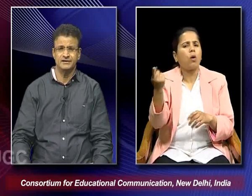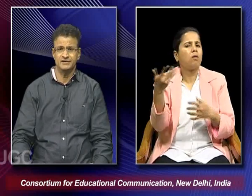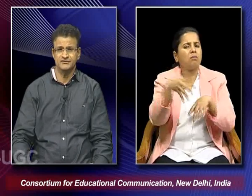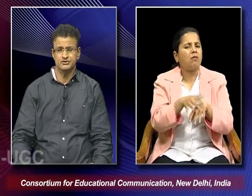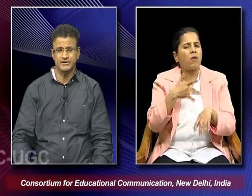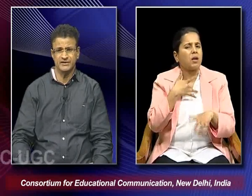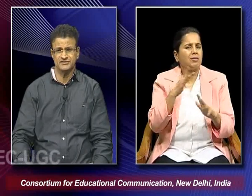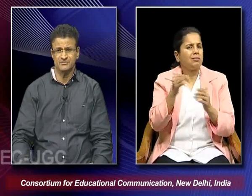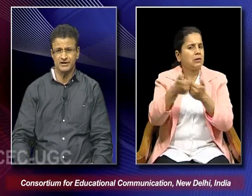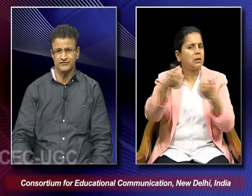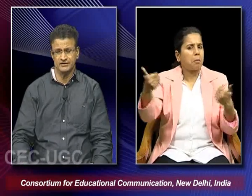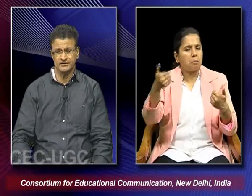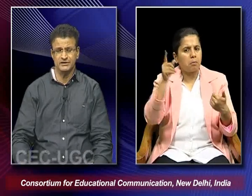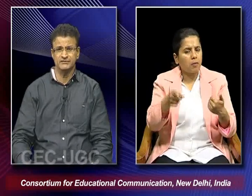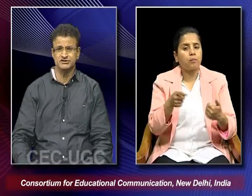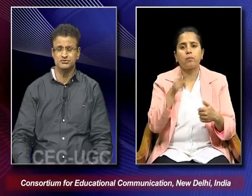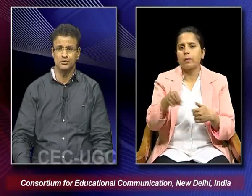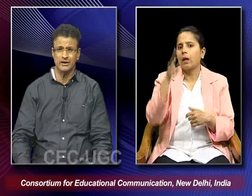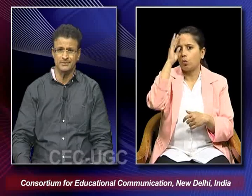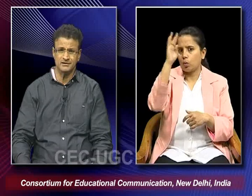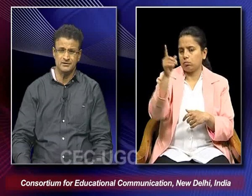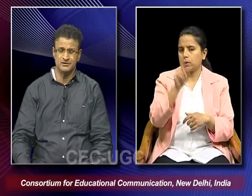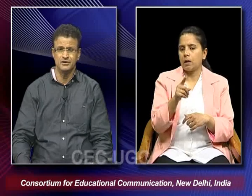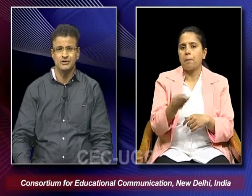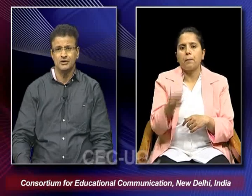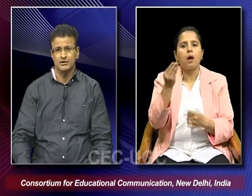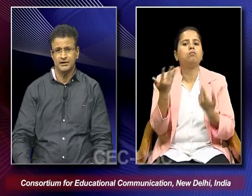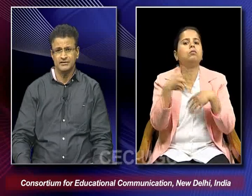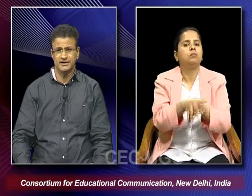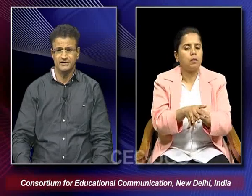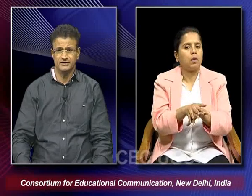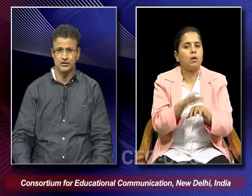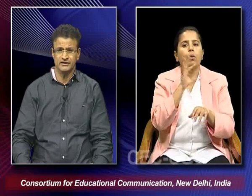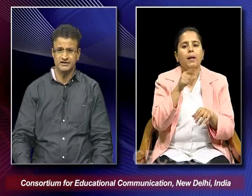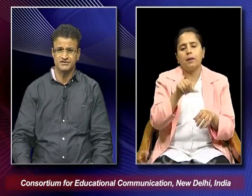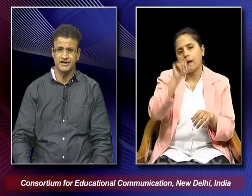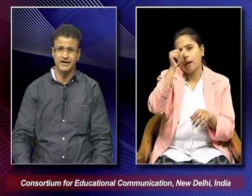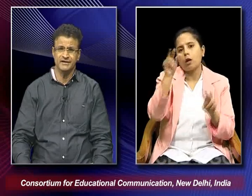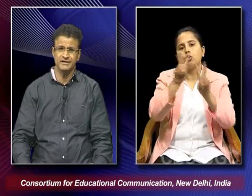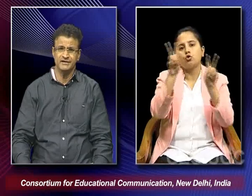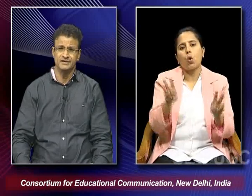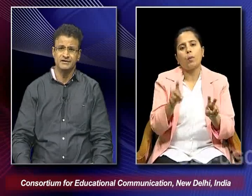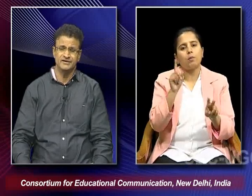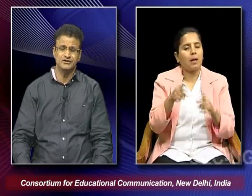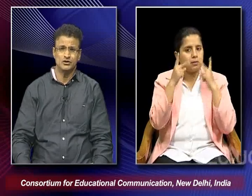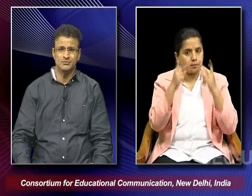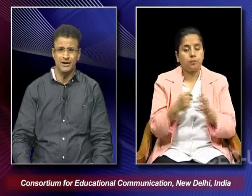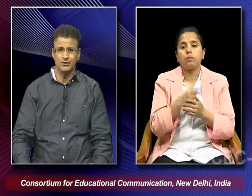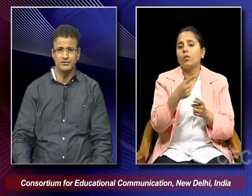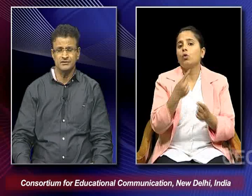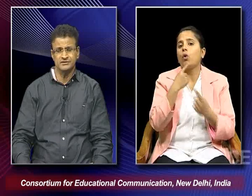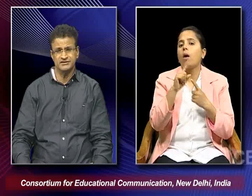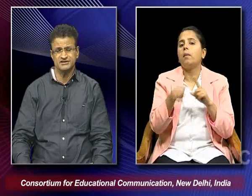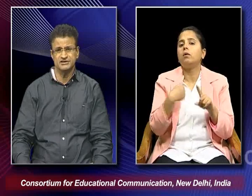and we should have some kind of a theory which is more applicable in the Indian context. And when they talk